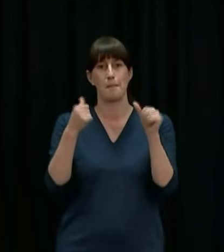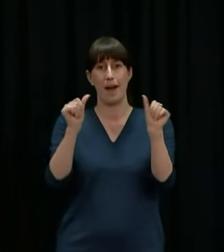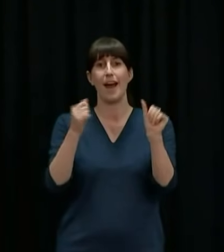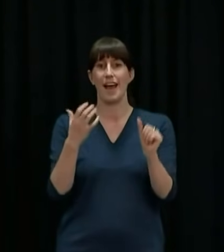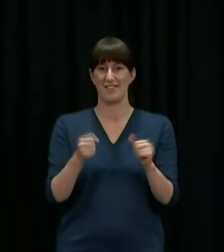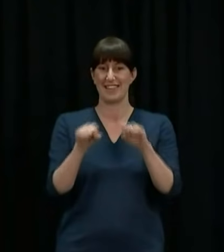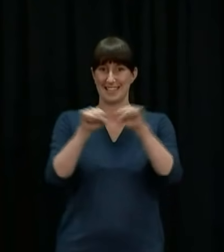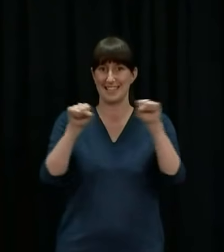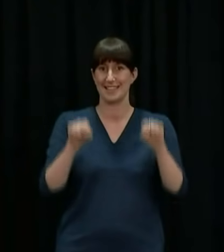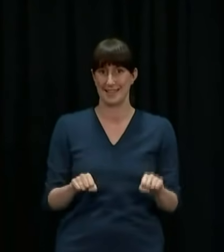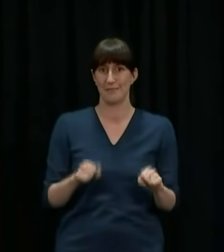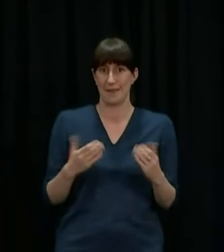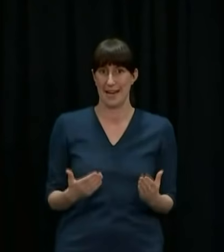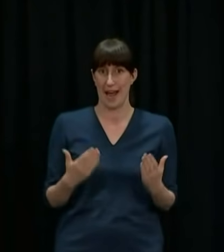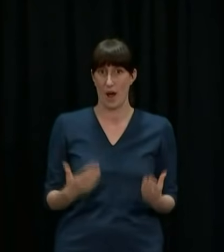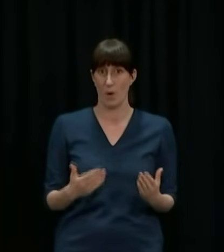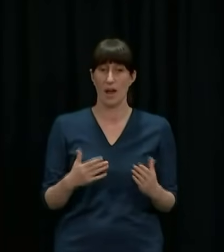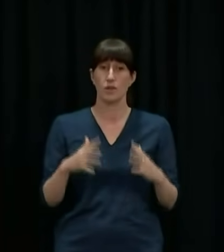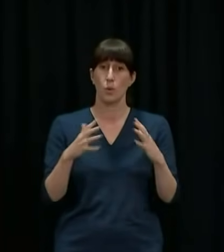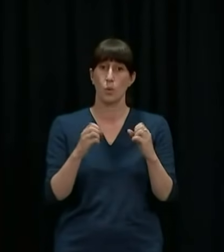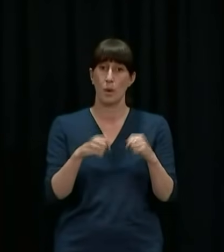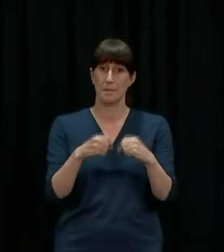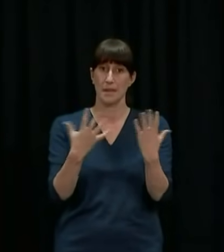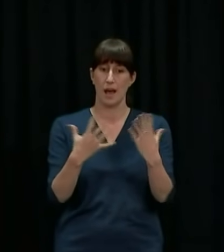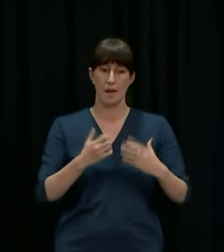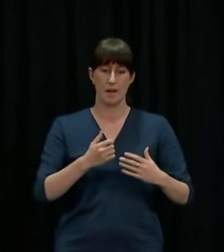public via